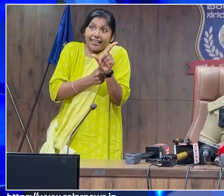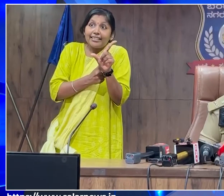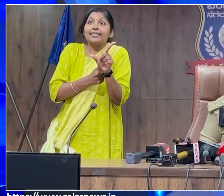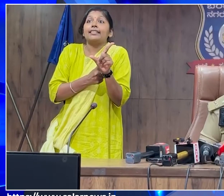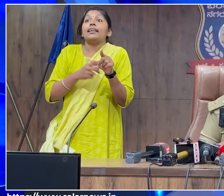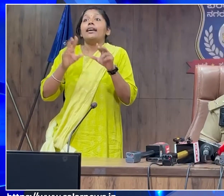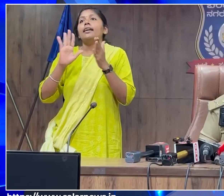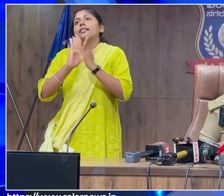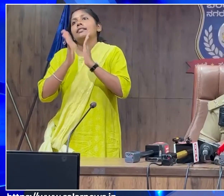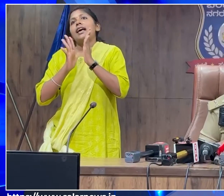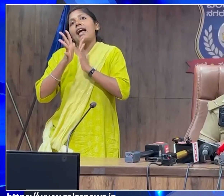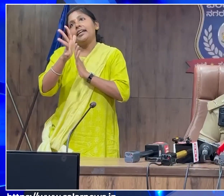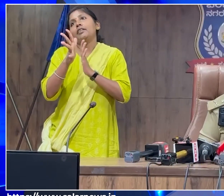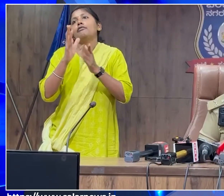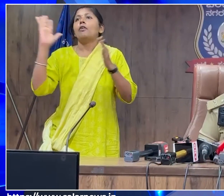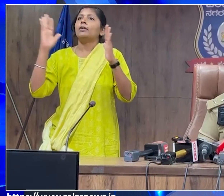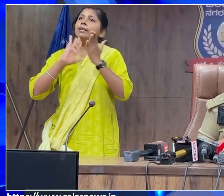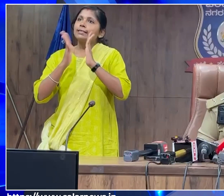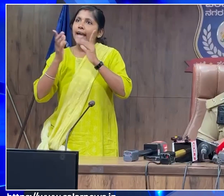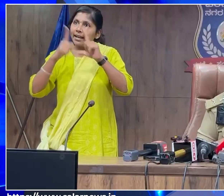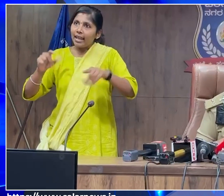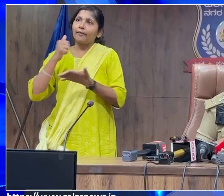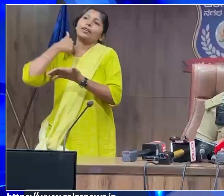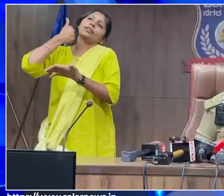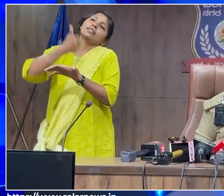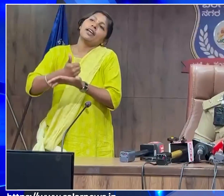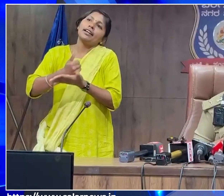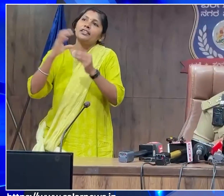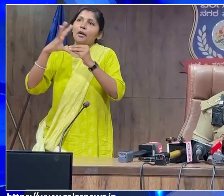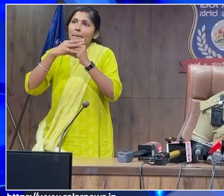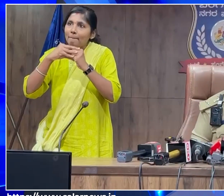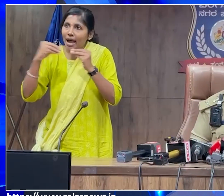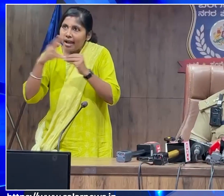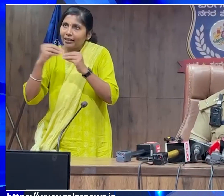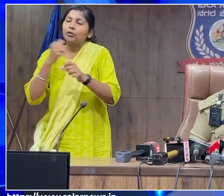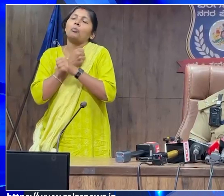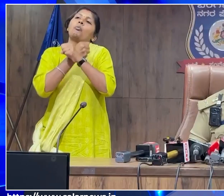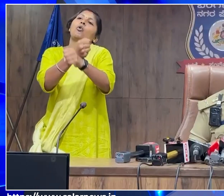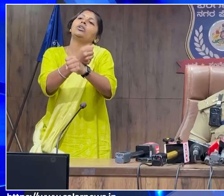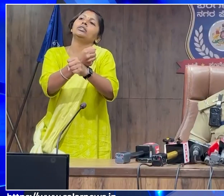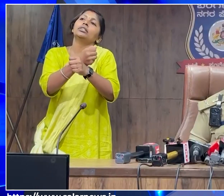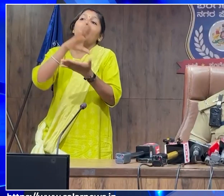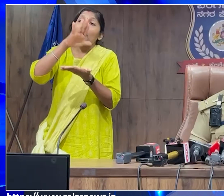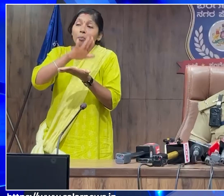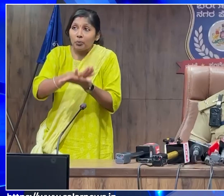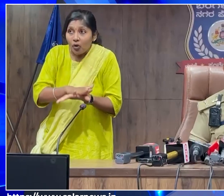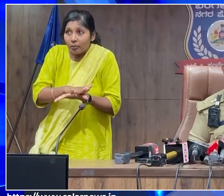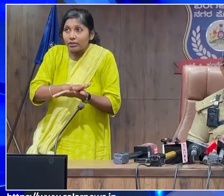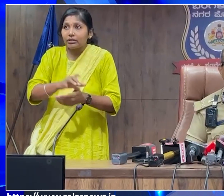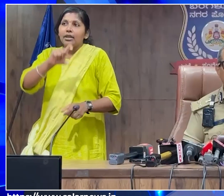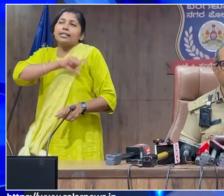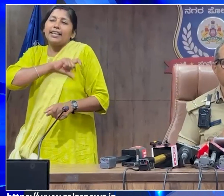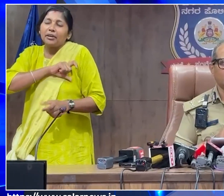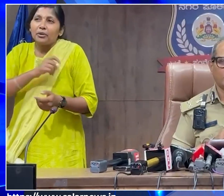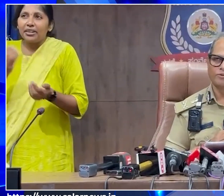city regardless of caste, religion, gender or disability. He said this initiative aims to ensure that police communication reaches